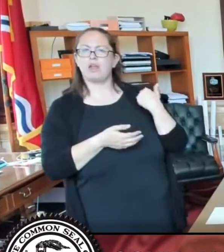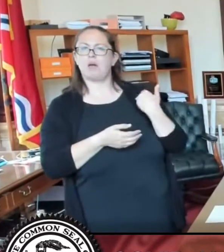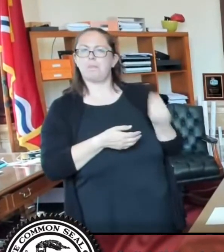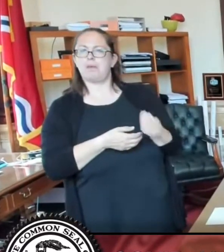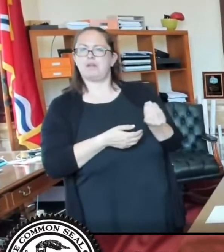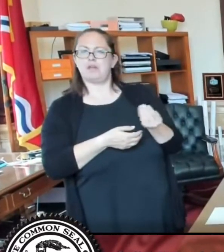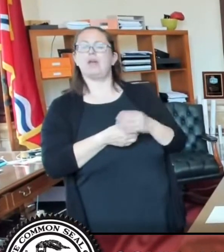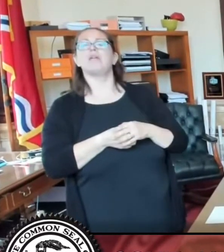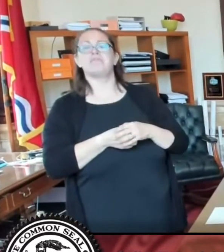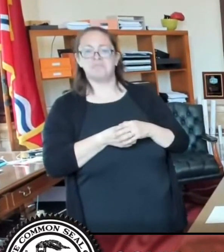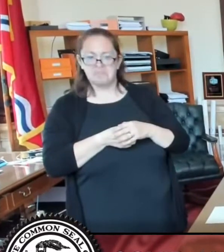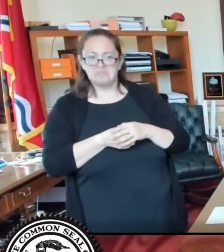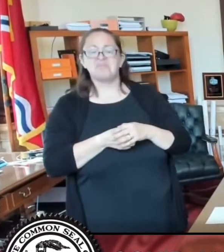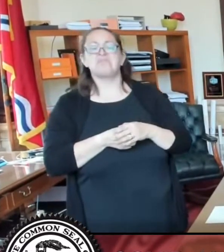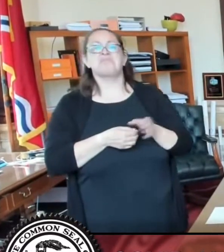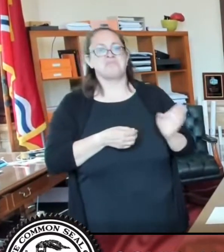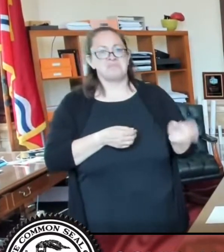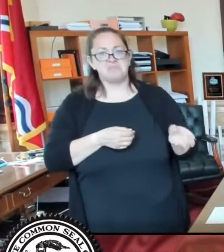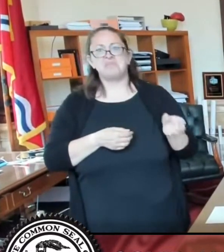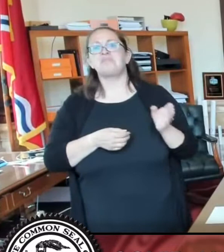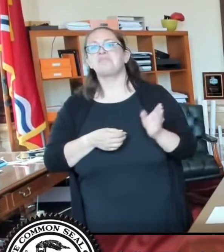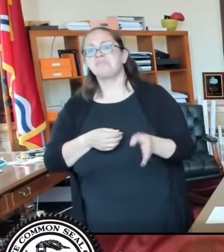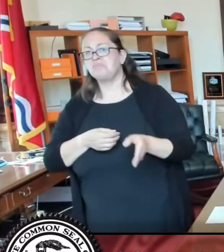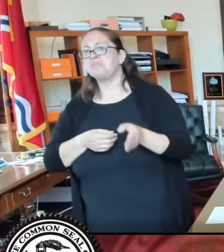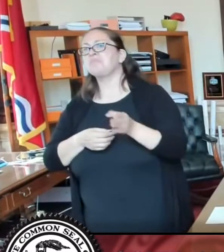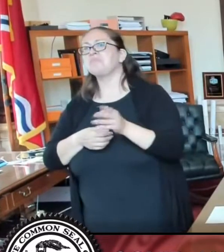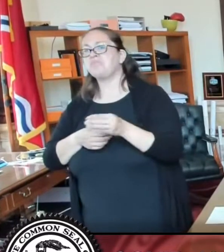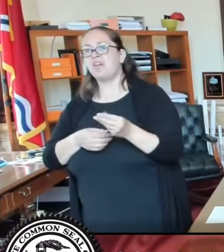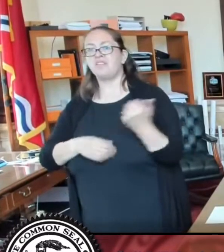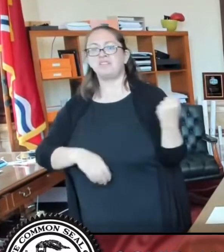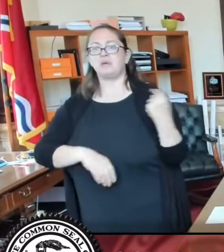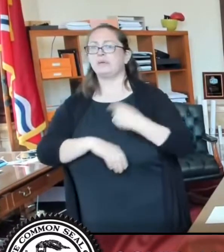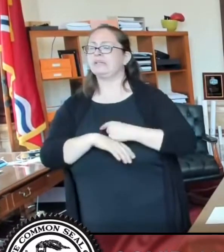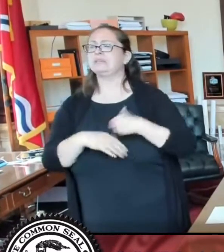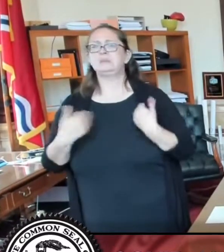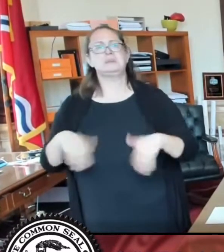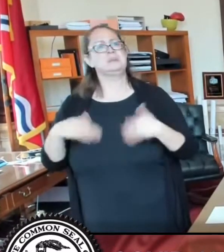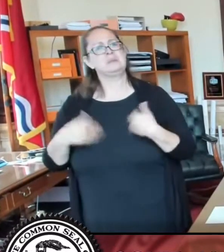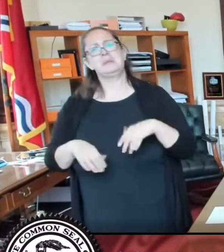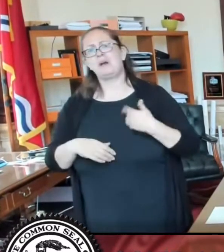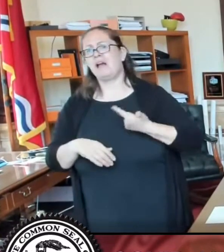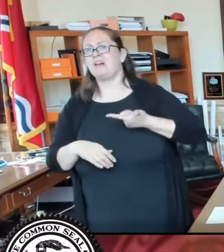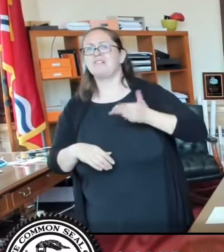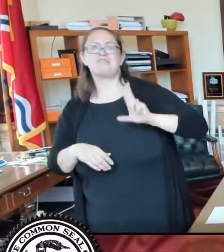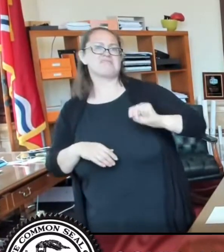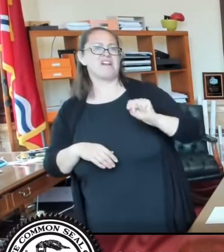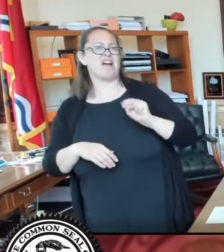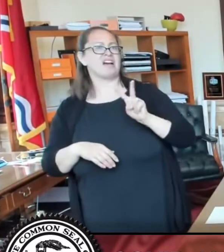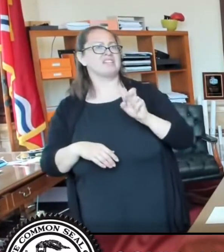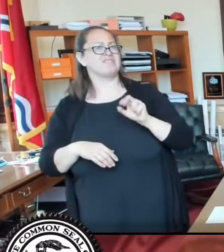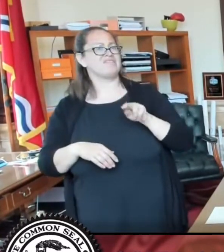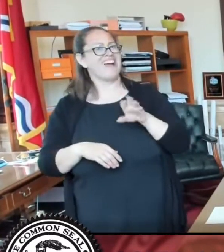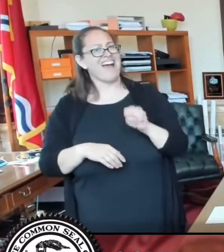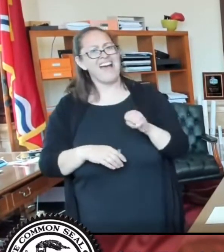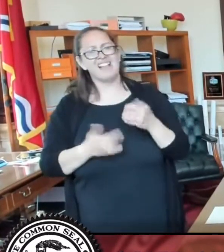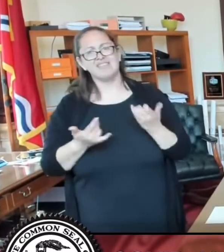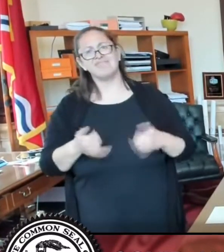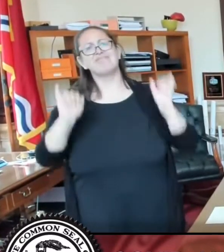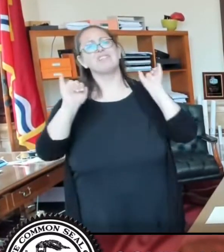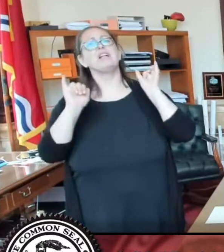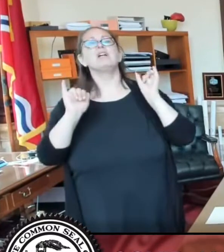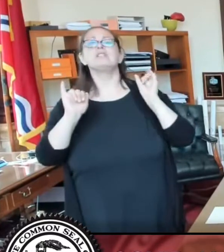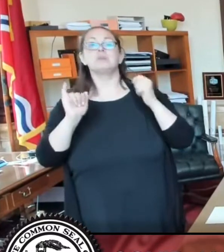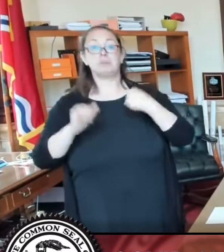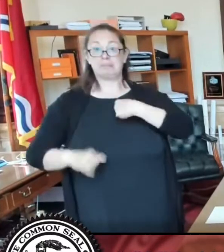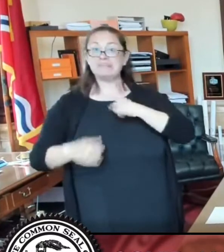We've continued to have a couple more days with really too much gun violence. And so I thought, rather than hearing from me about